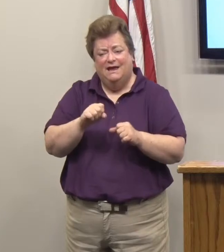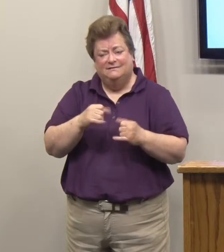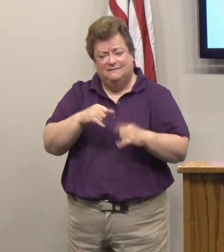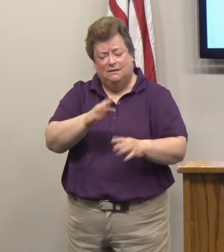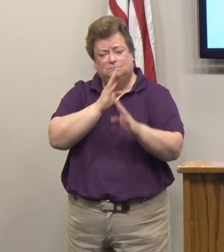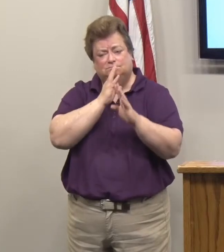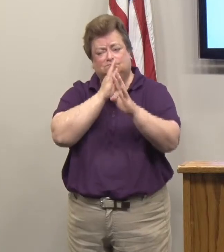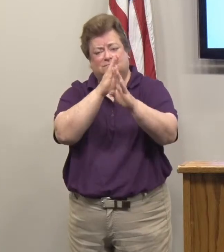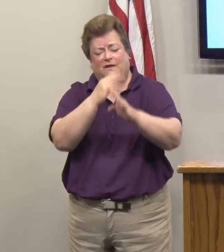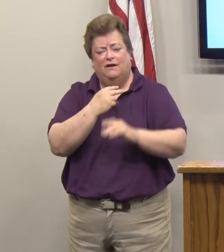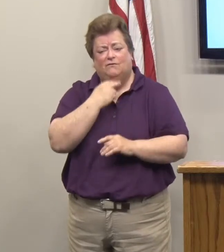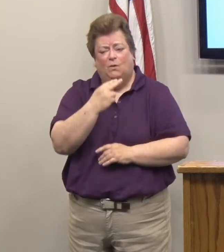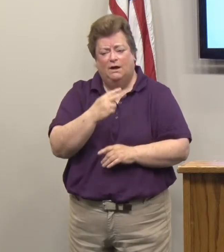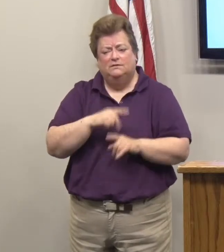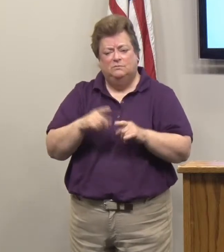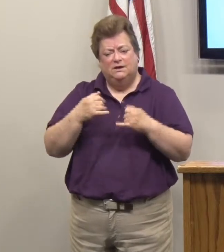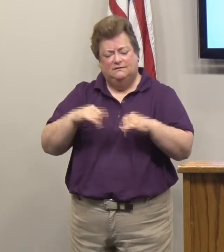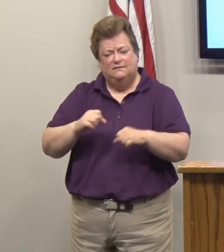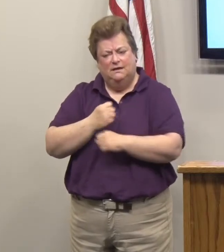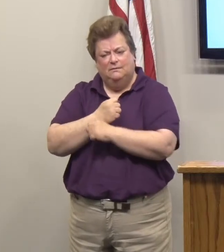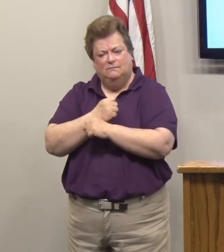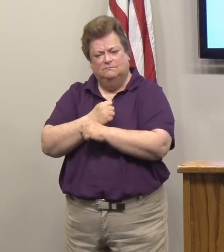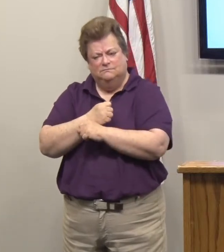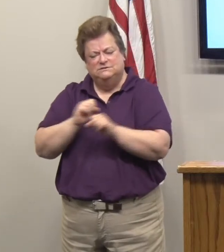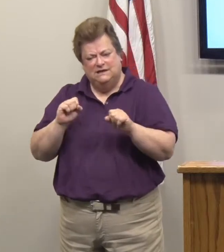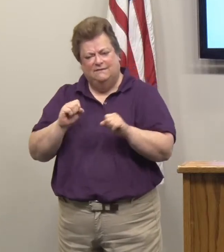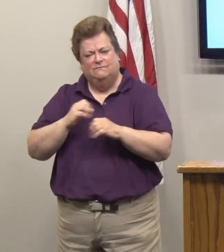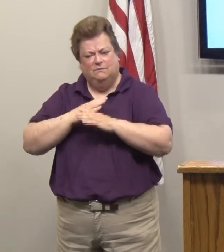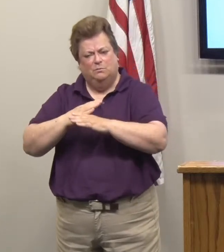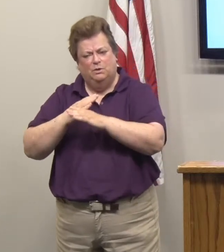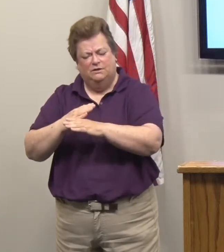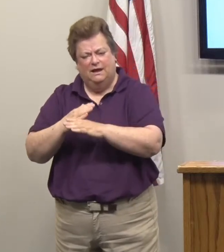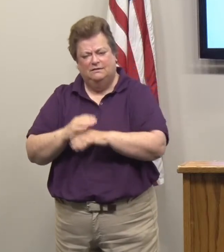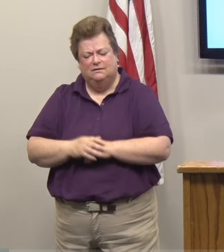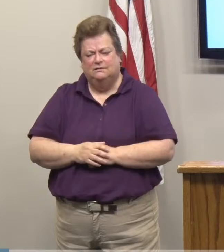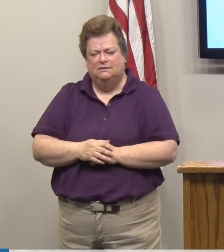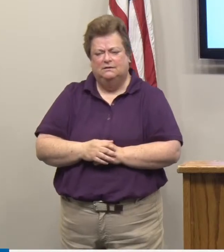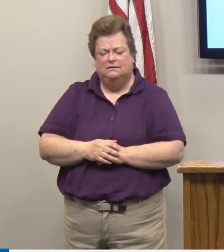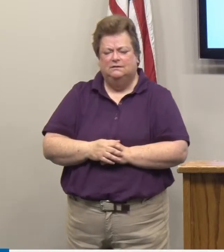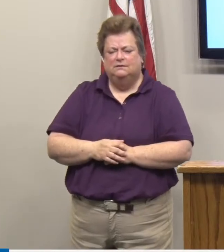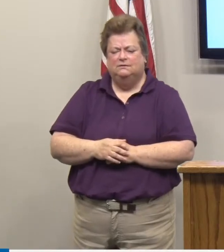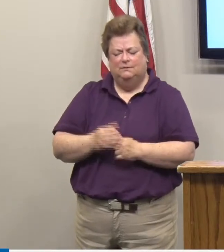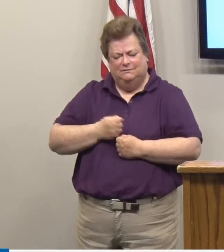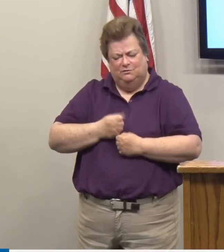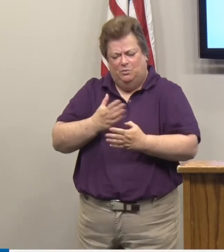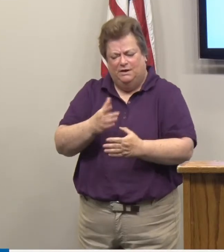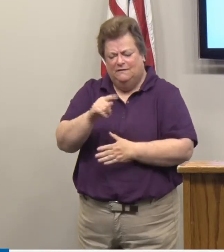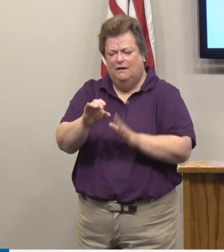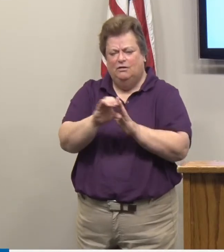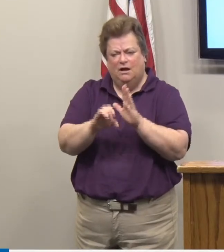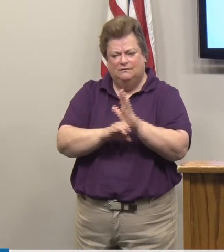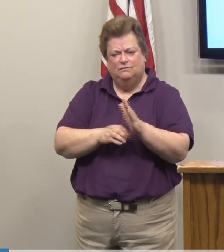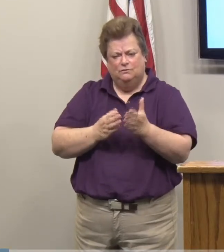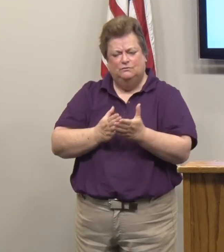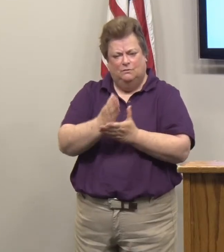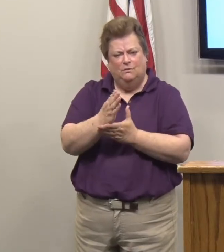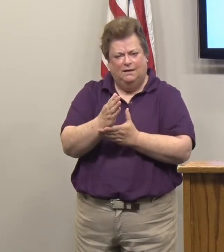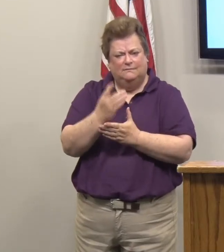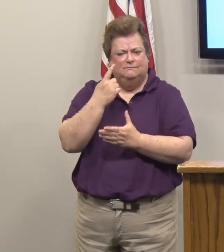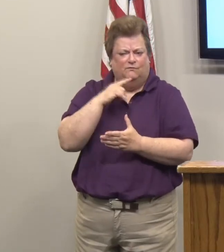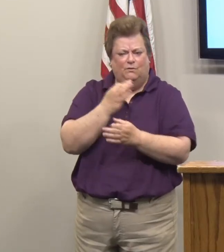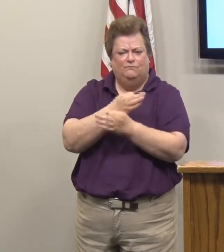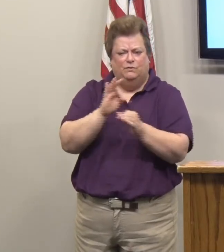safe passage for people down O Street. So again, there is an intent by our law enforcement agencies to ensure that people's